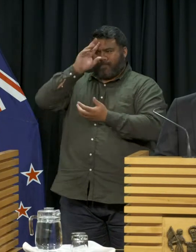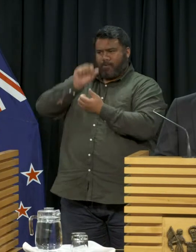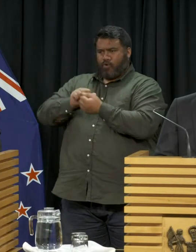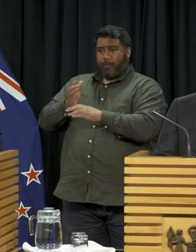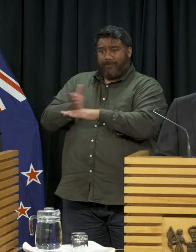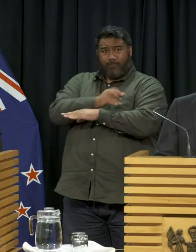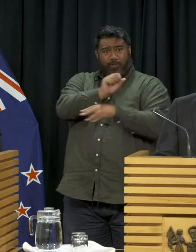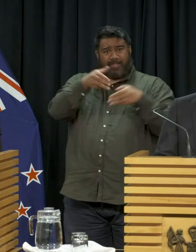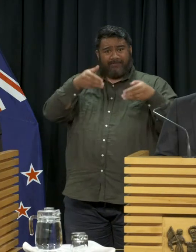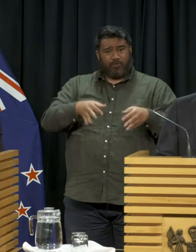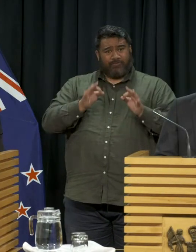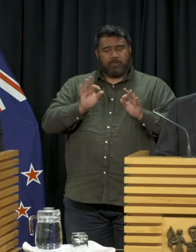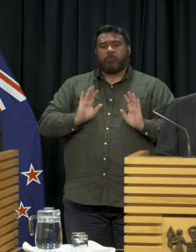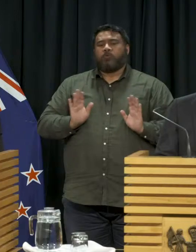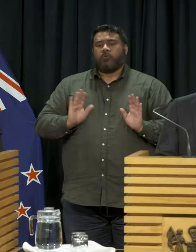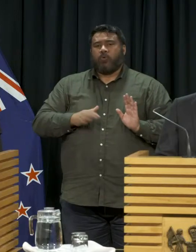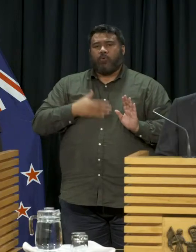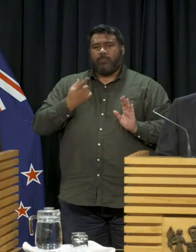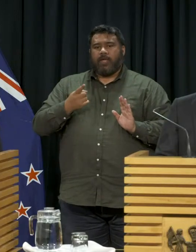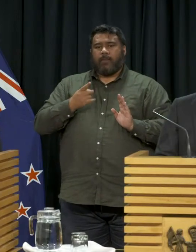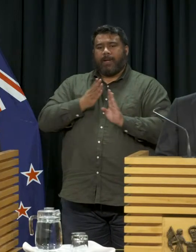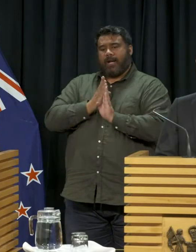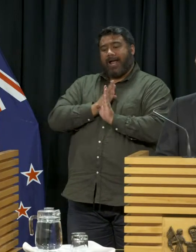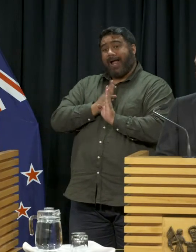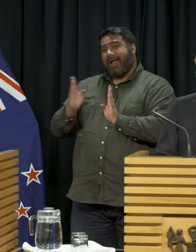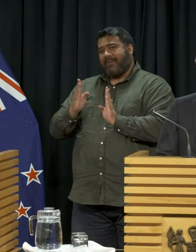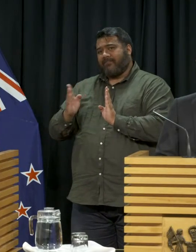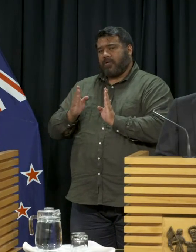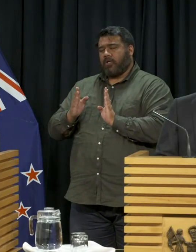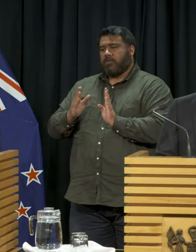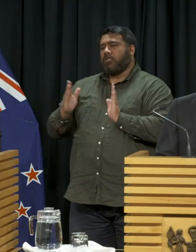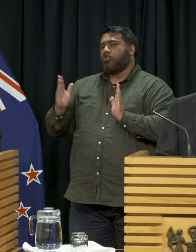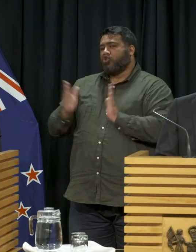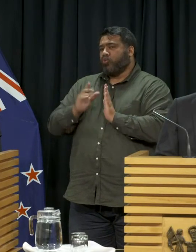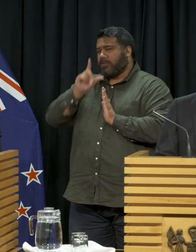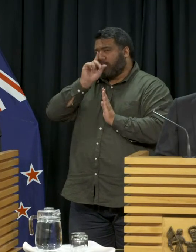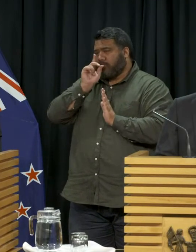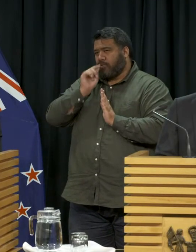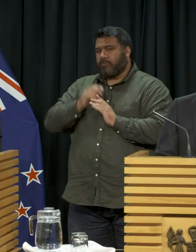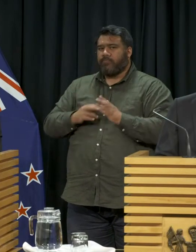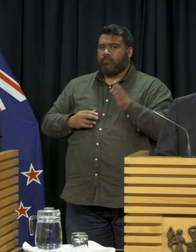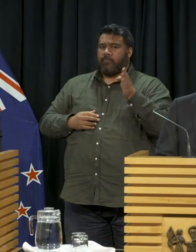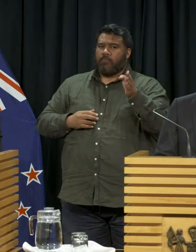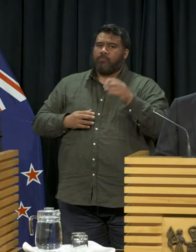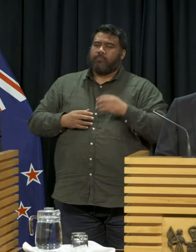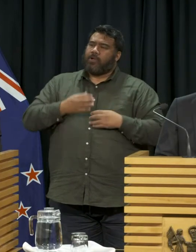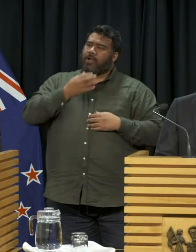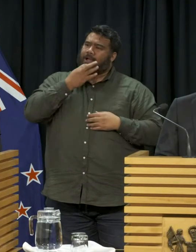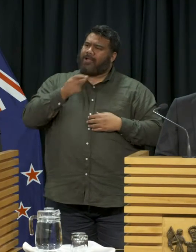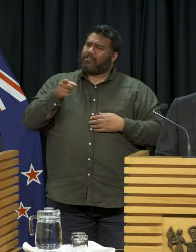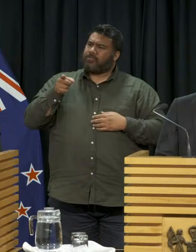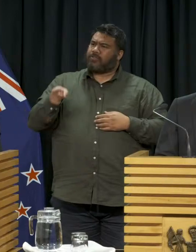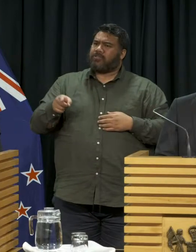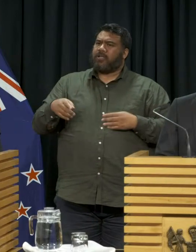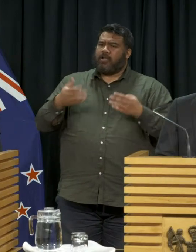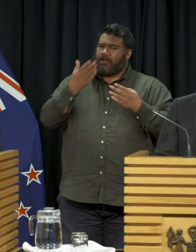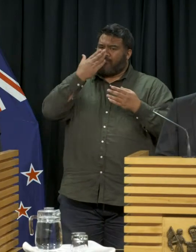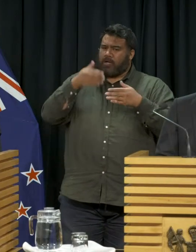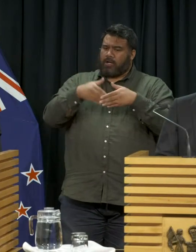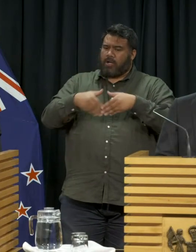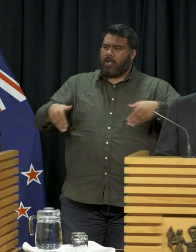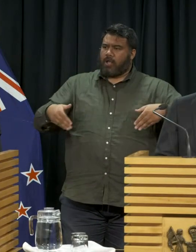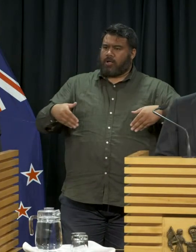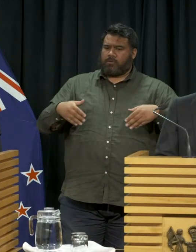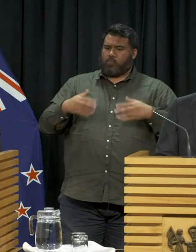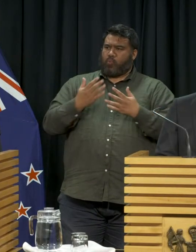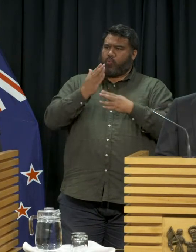funeral, but do it as close proximity thereafter as we could. If you don't specifically know how many frontline border workers there are, how can you say